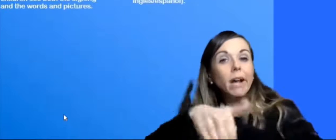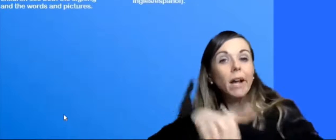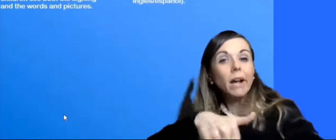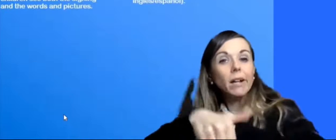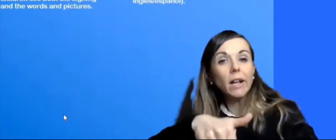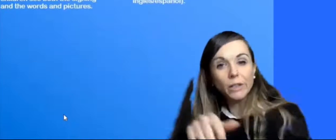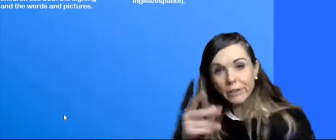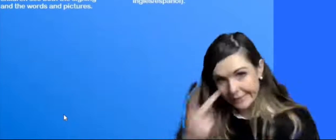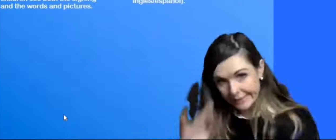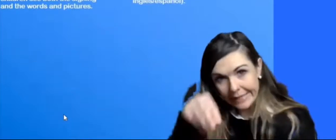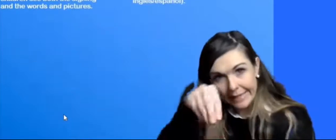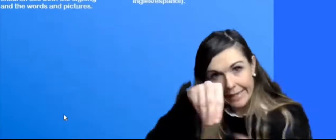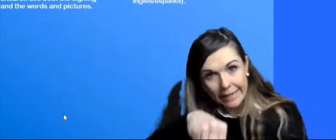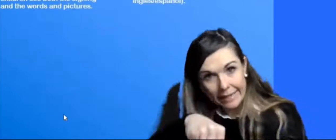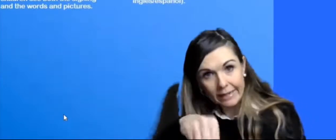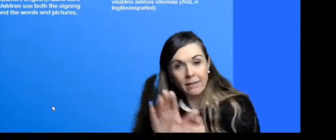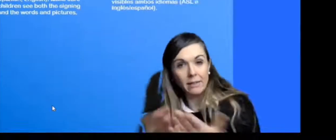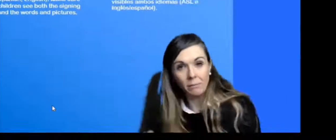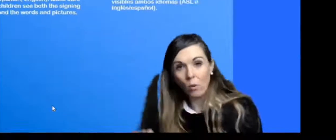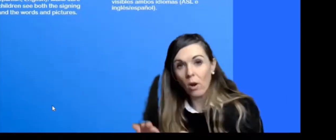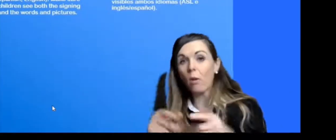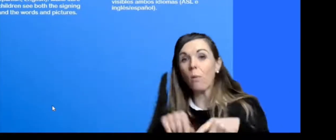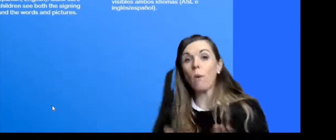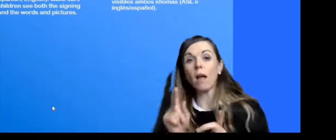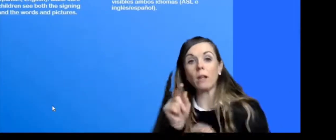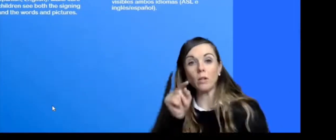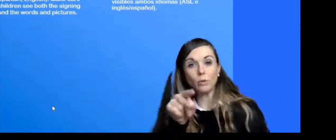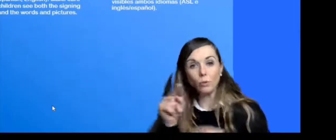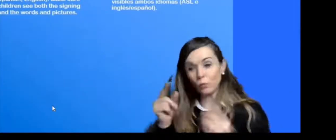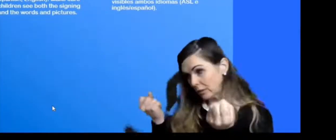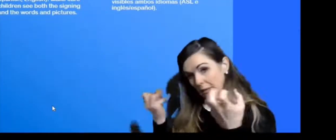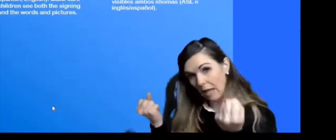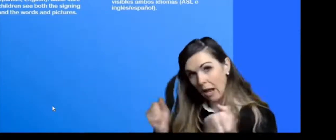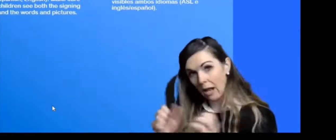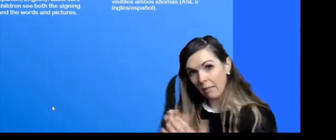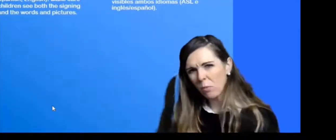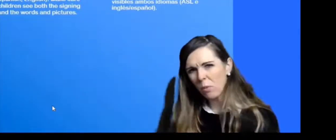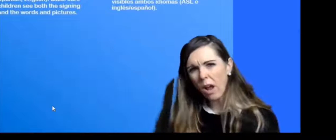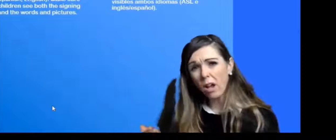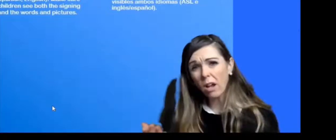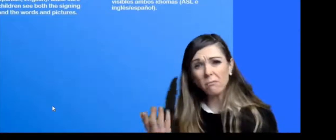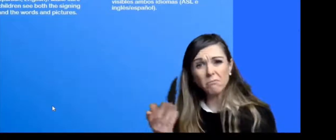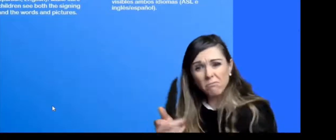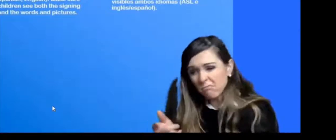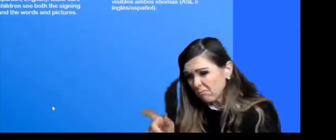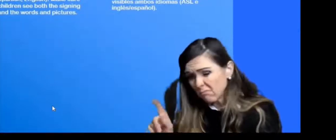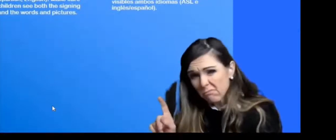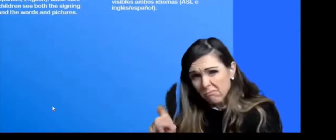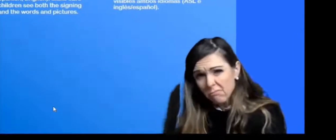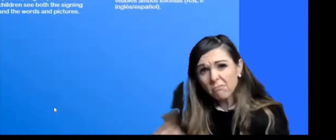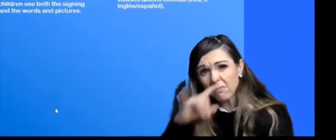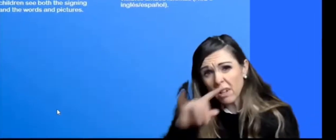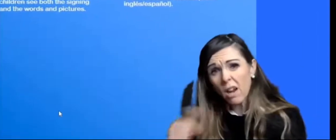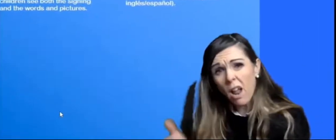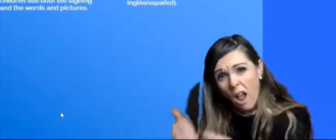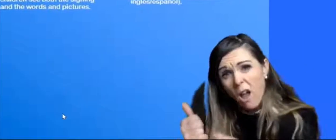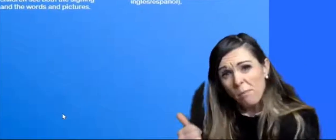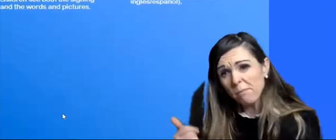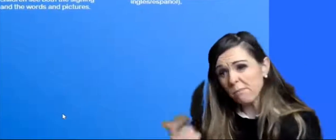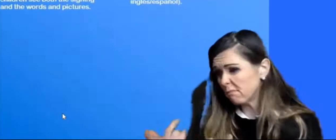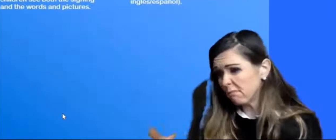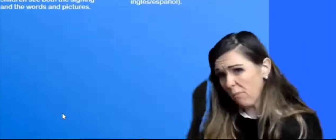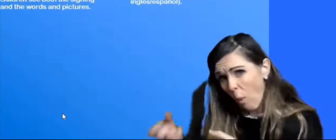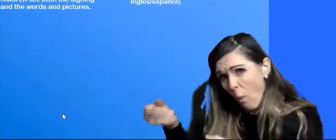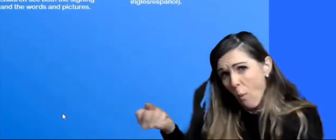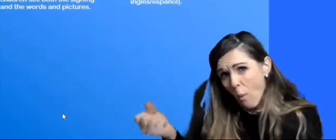So that way, the child is able to see the English text that is right in front of them in the book while you're providing that